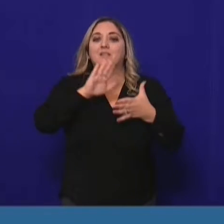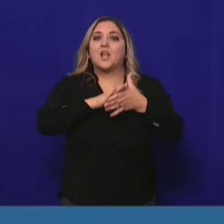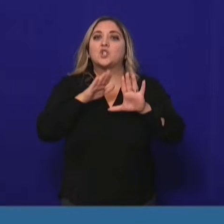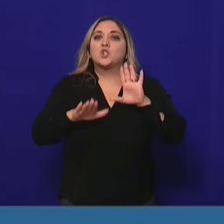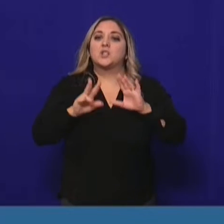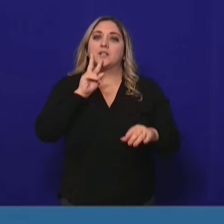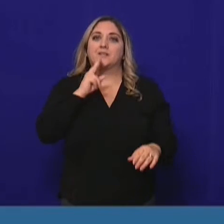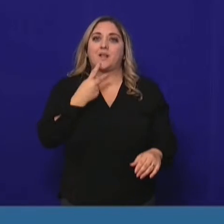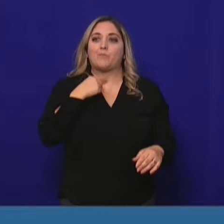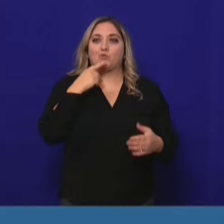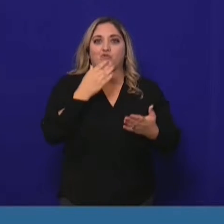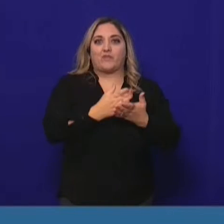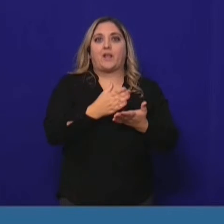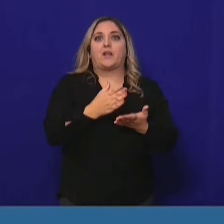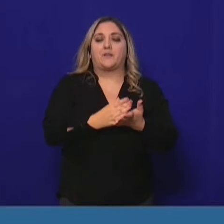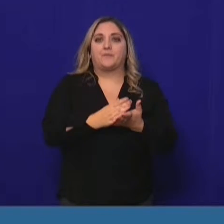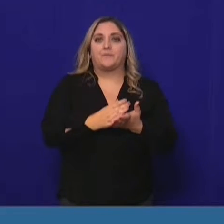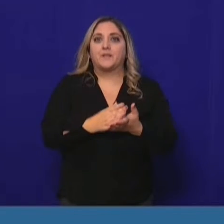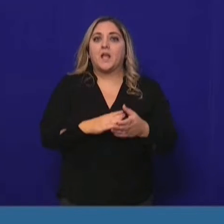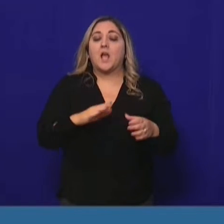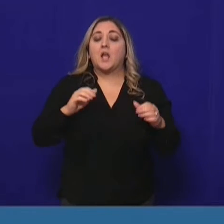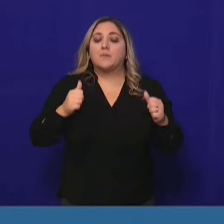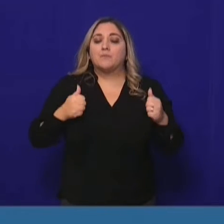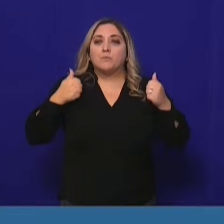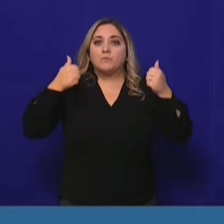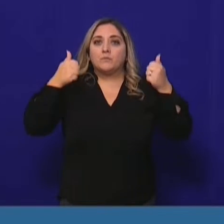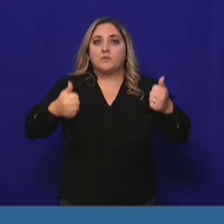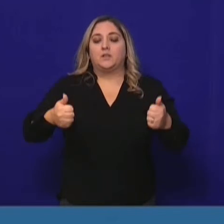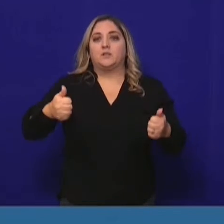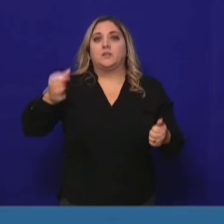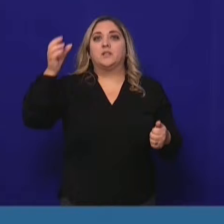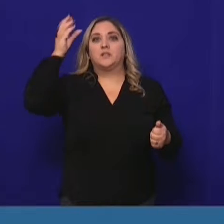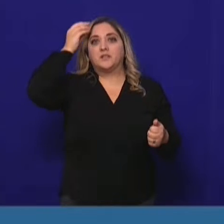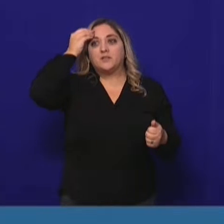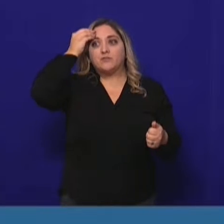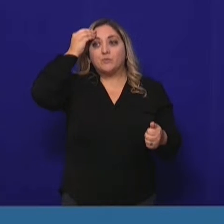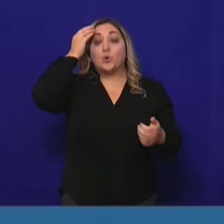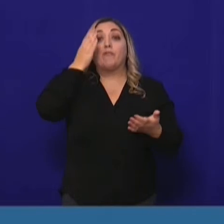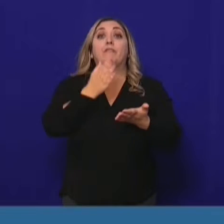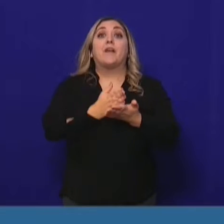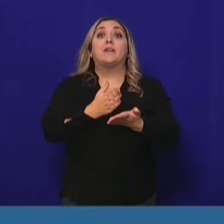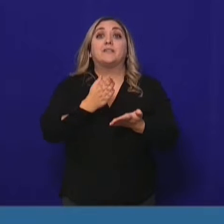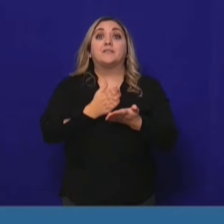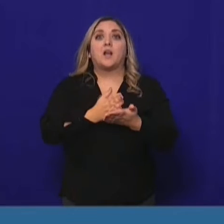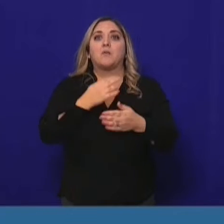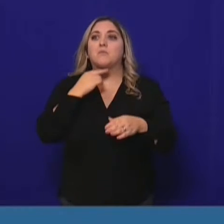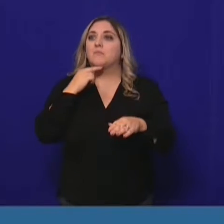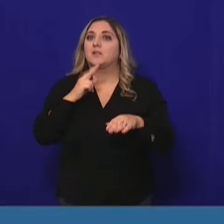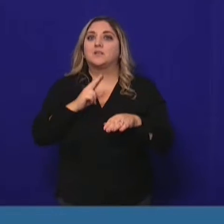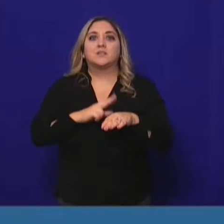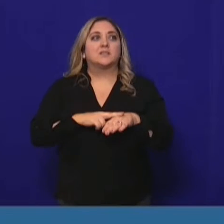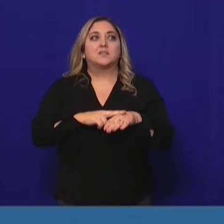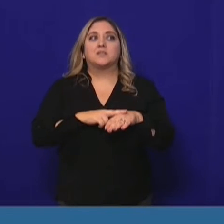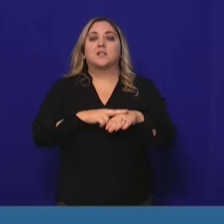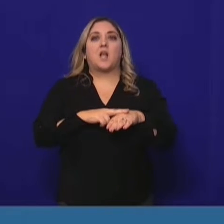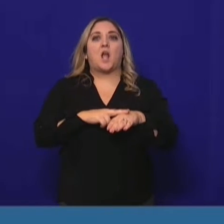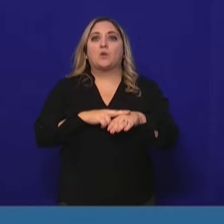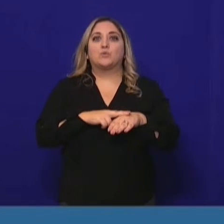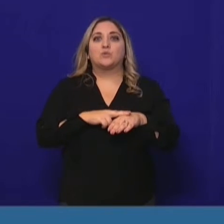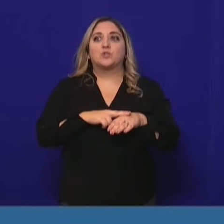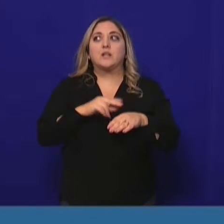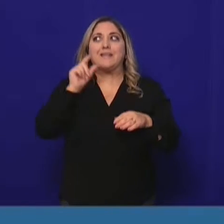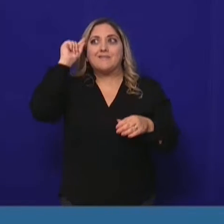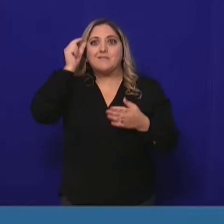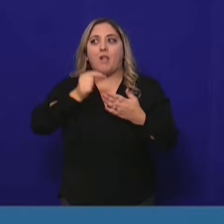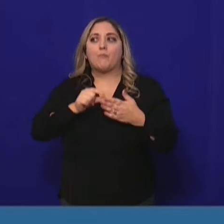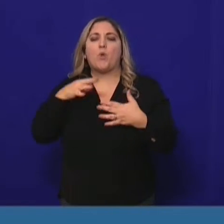rridu noqogħdu attenti għaliex aħna ma nistgħux ikollna dawn l-għejdut għaddej fuq affarijiet li mhumiex